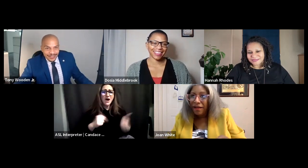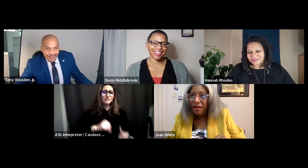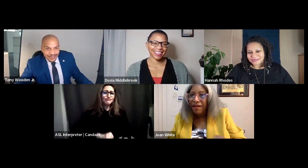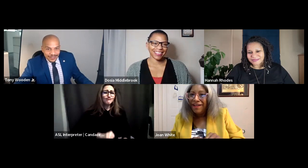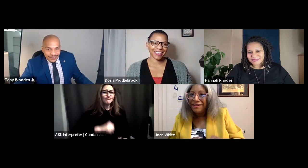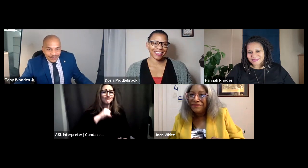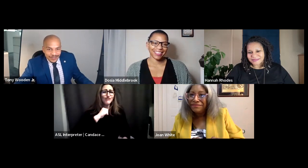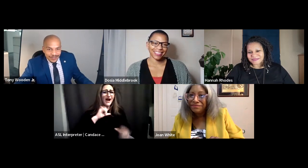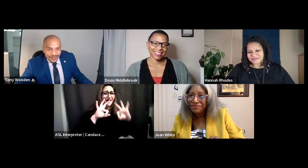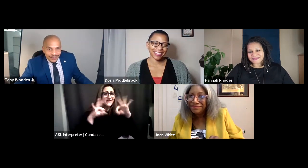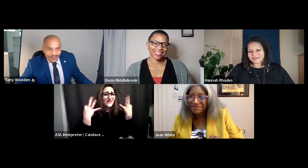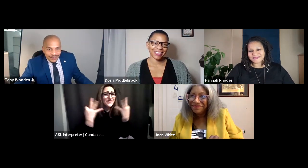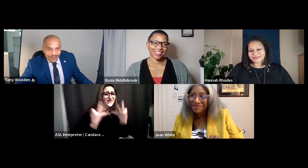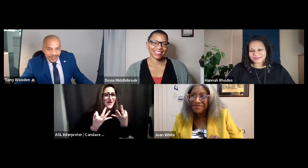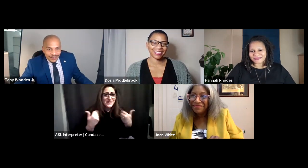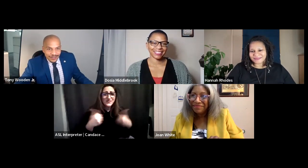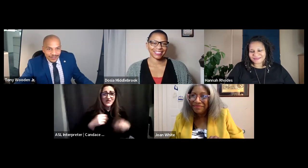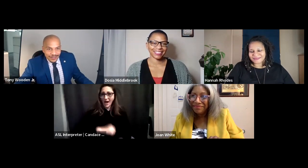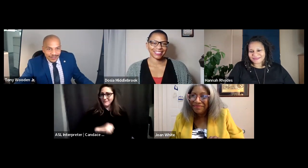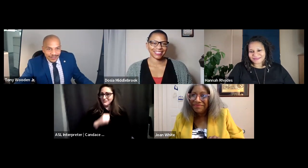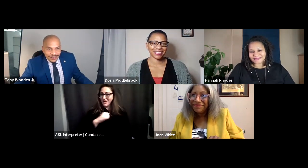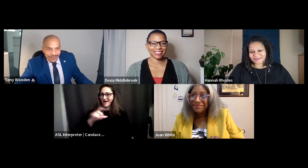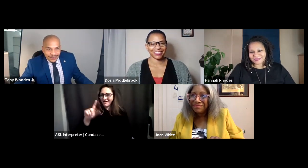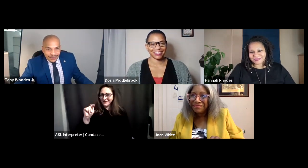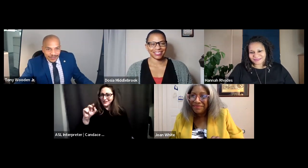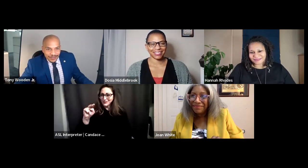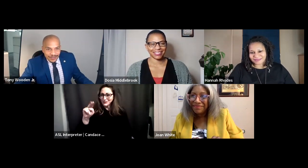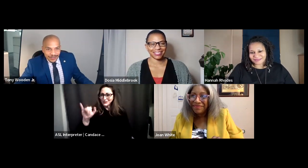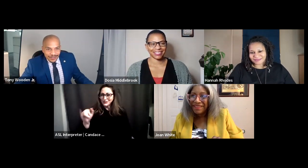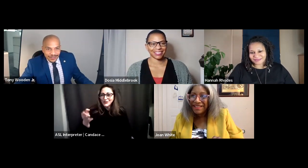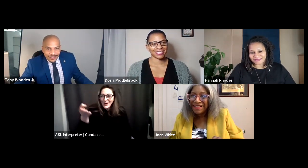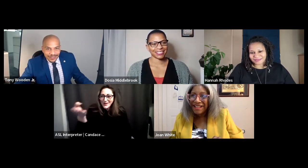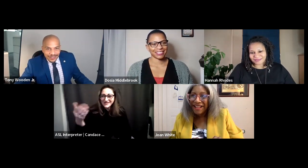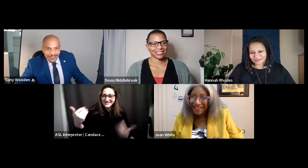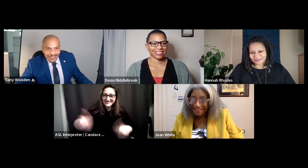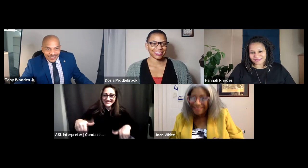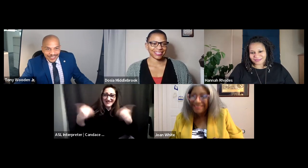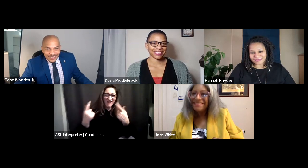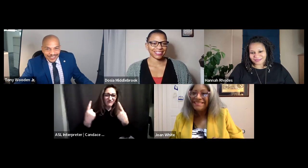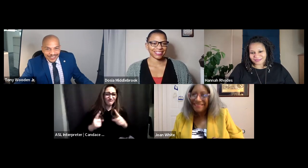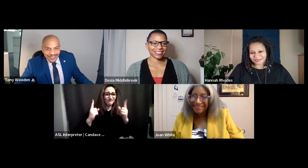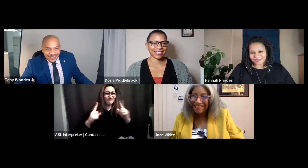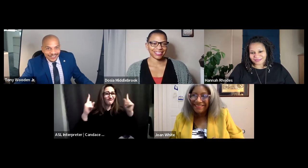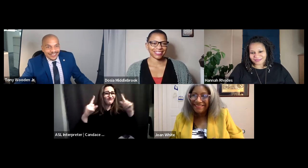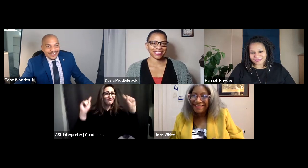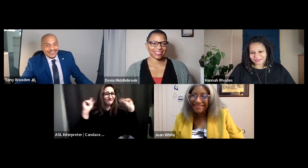I'm also proud of Tony and all of his accomplishments. I've